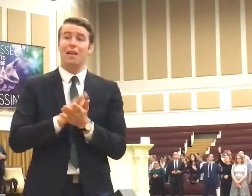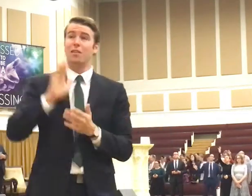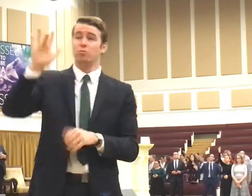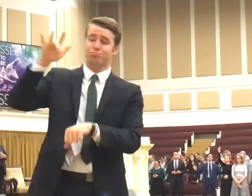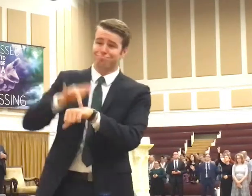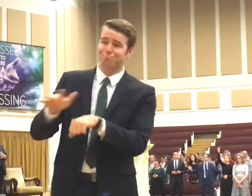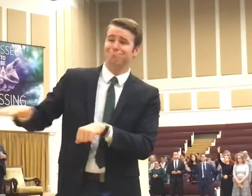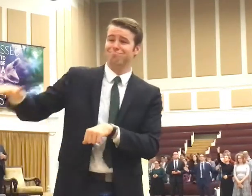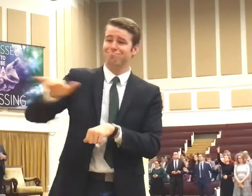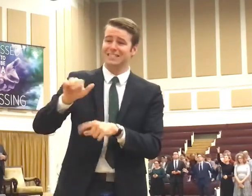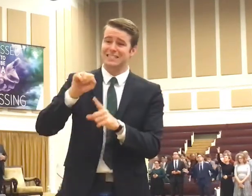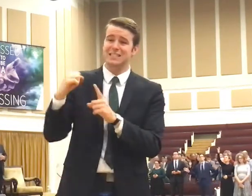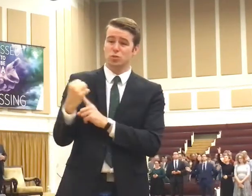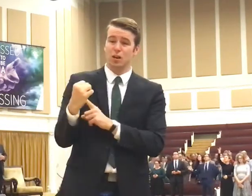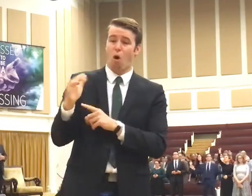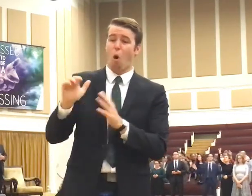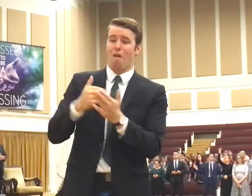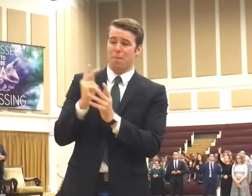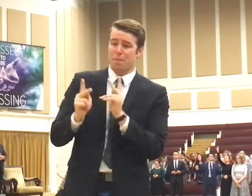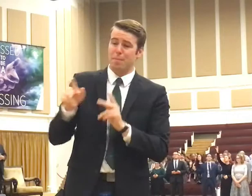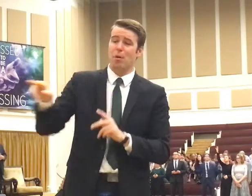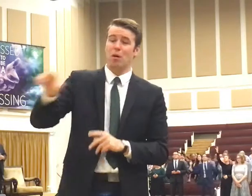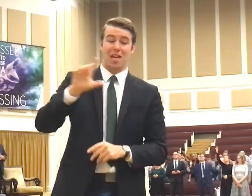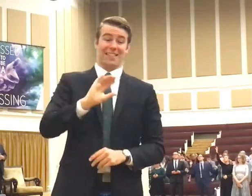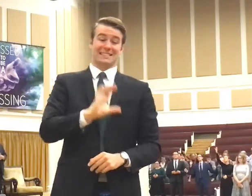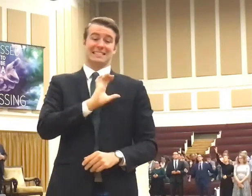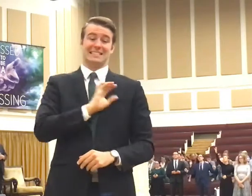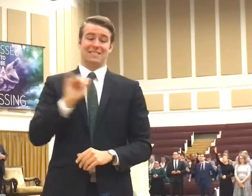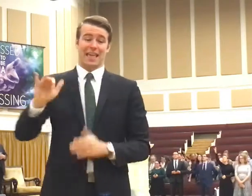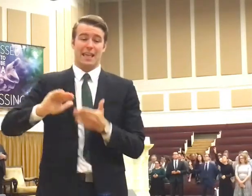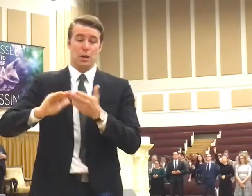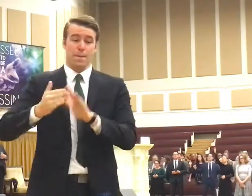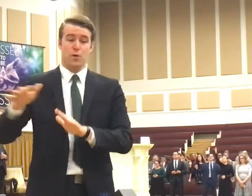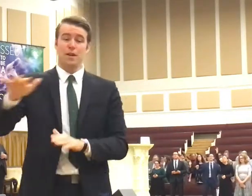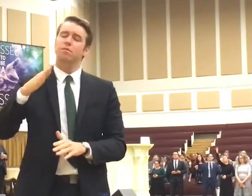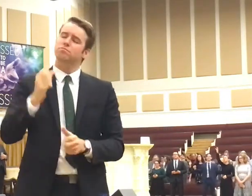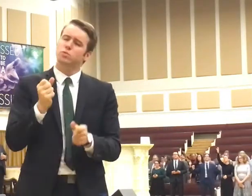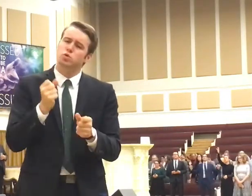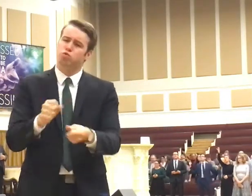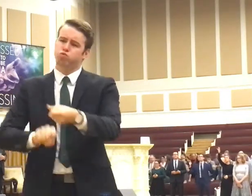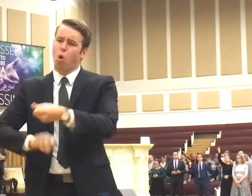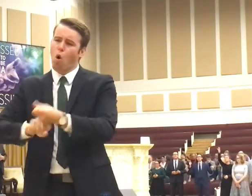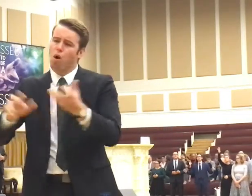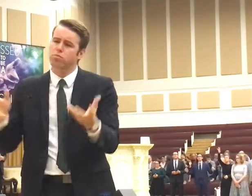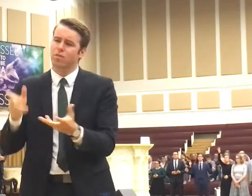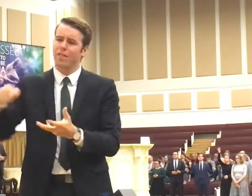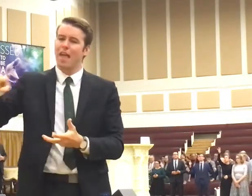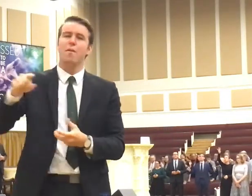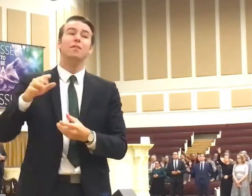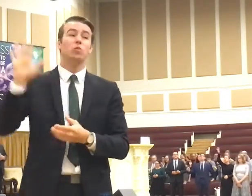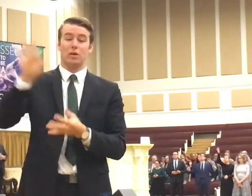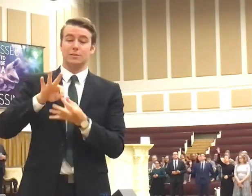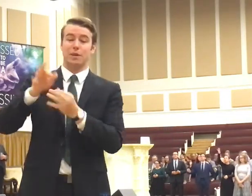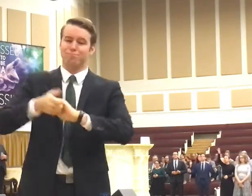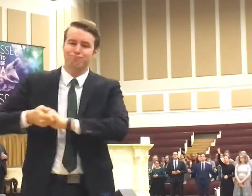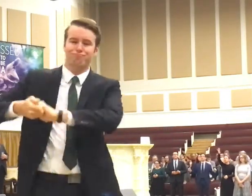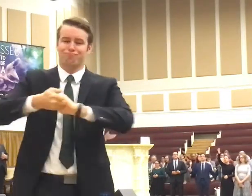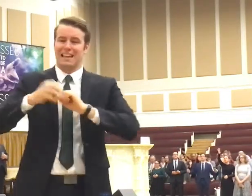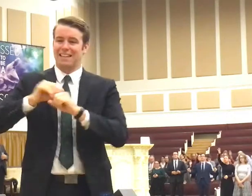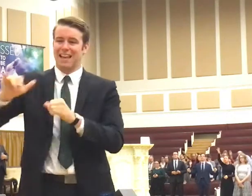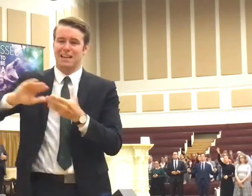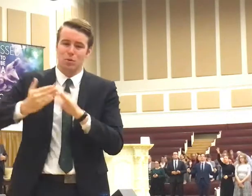and sisters and all of the people and citizens of that community. Come be strong on their behalf and bring a spirit of unity to that